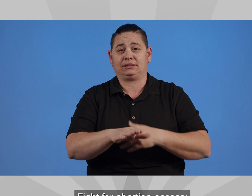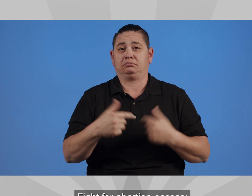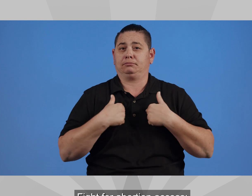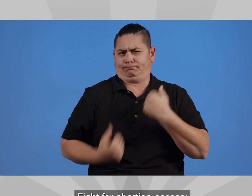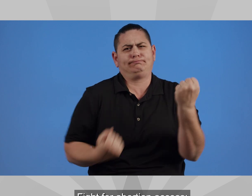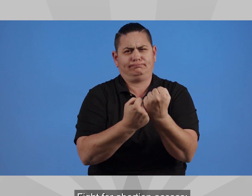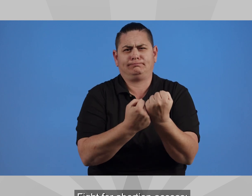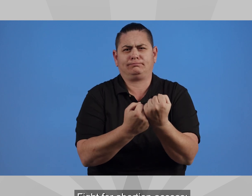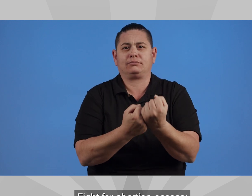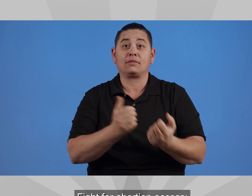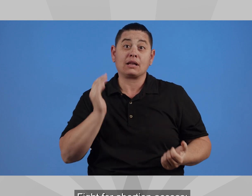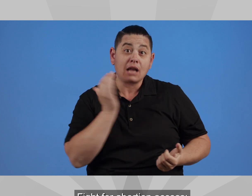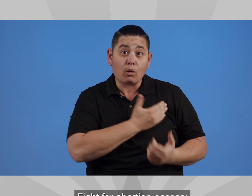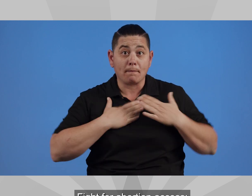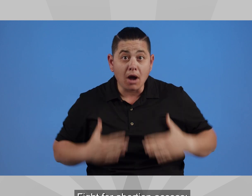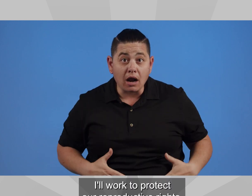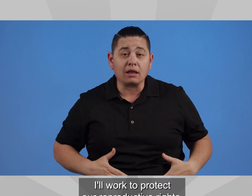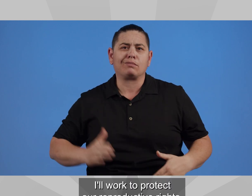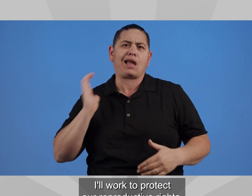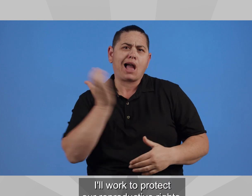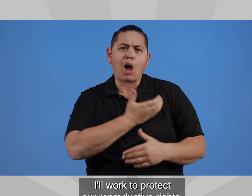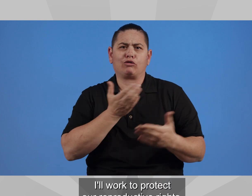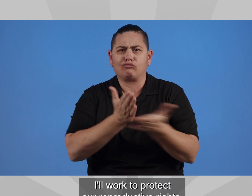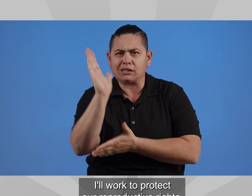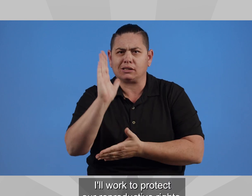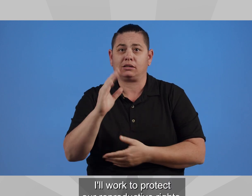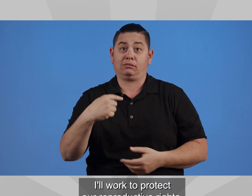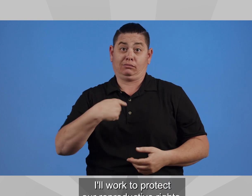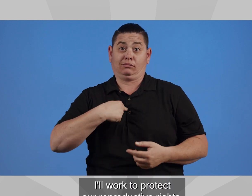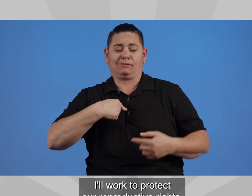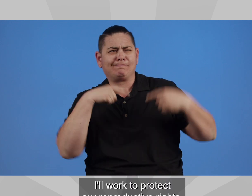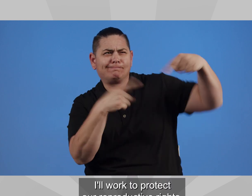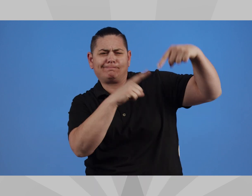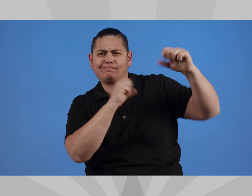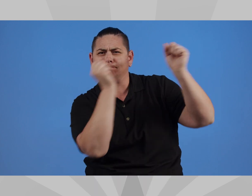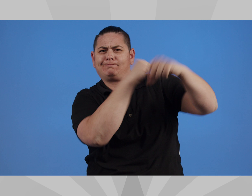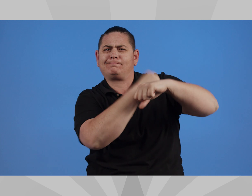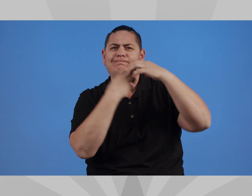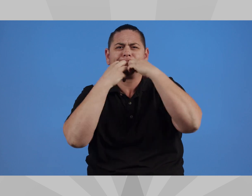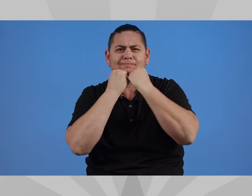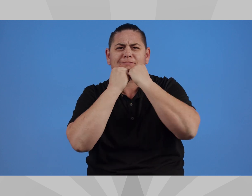Fight for abortion access. All work to protect our reproductive rights.